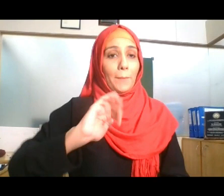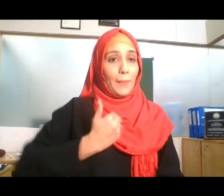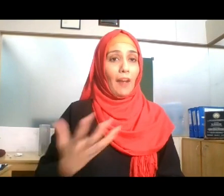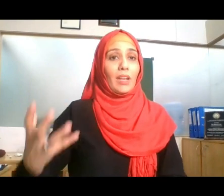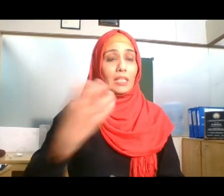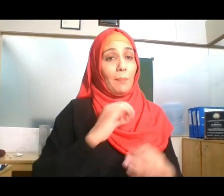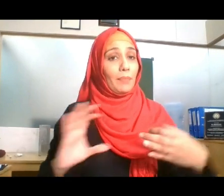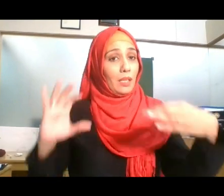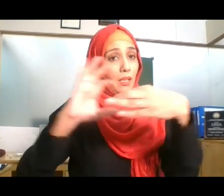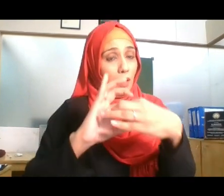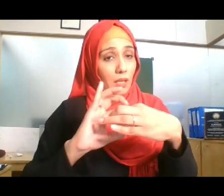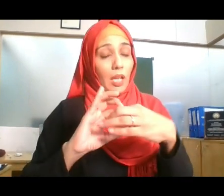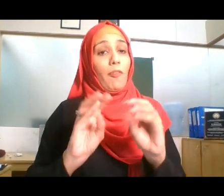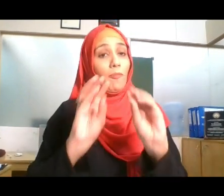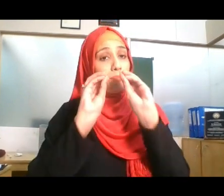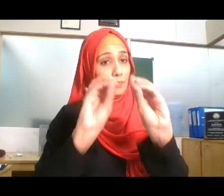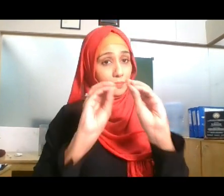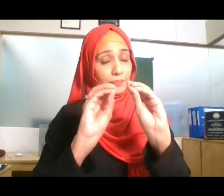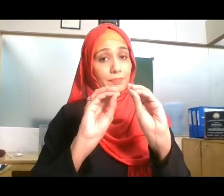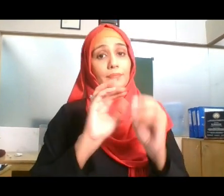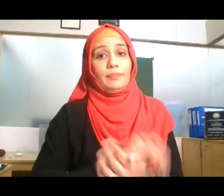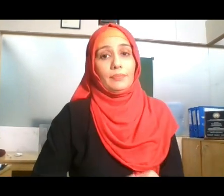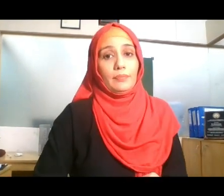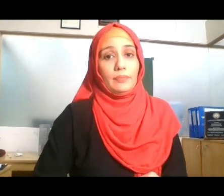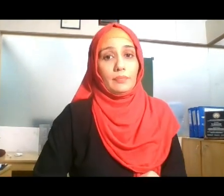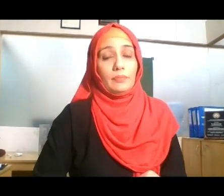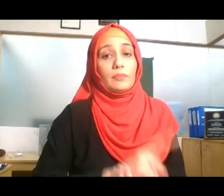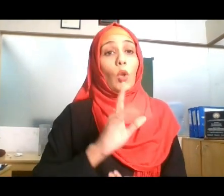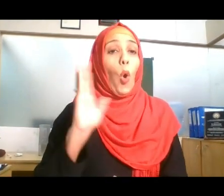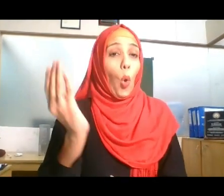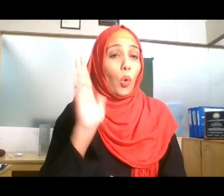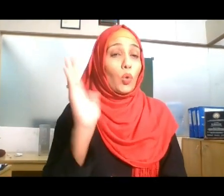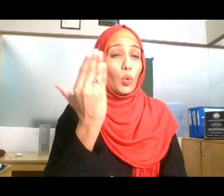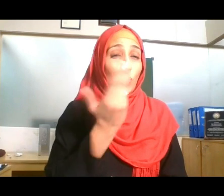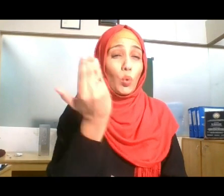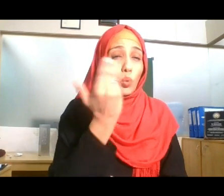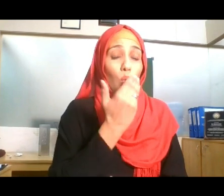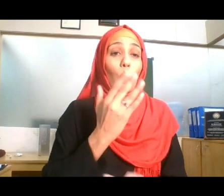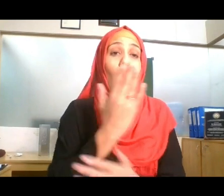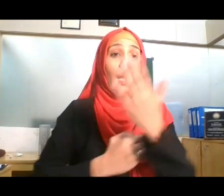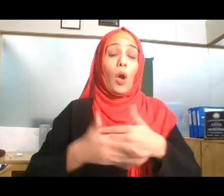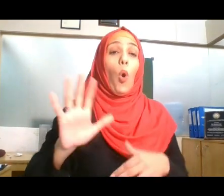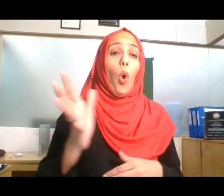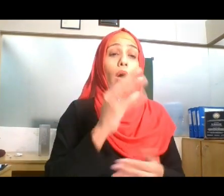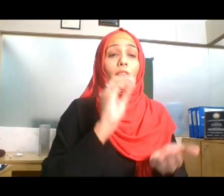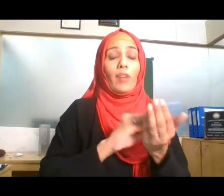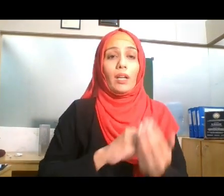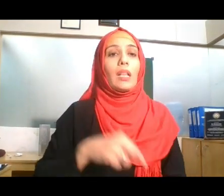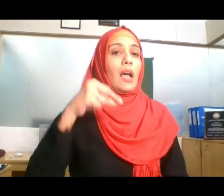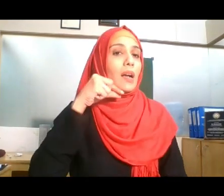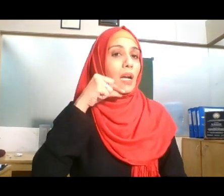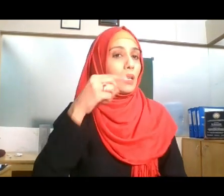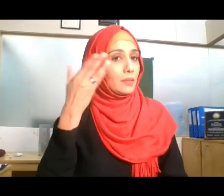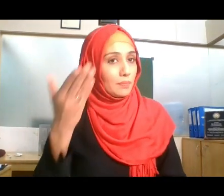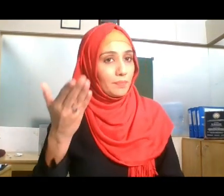can facilitate more interventions for people with disabilities. I'd like to invite Qasim Naveed Qamar,